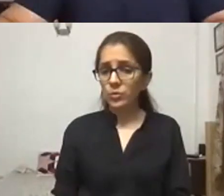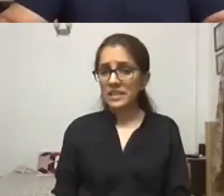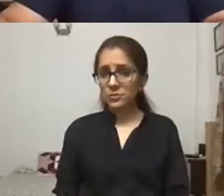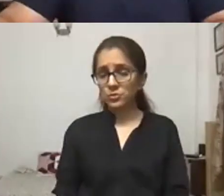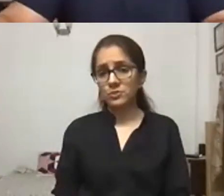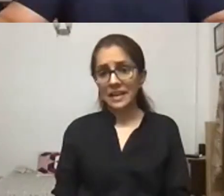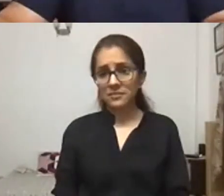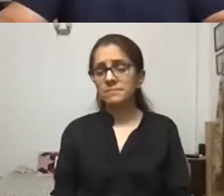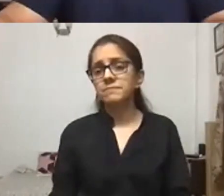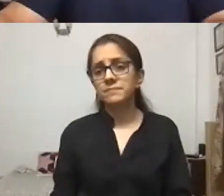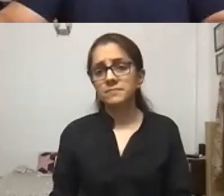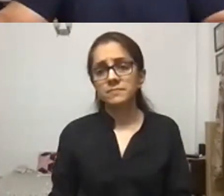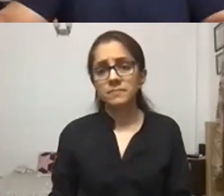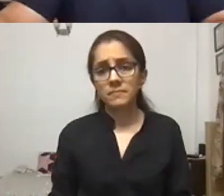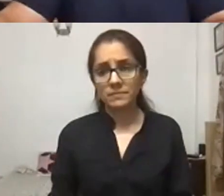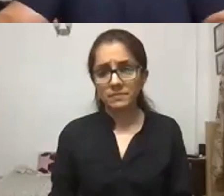what do I need to do for that?